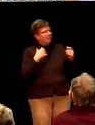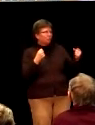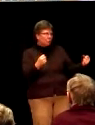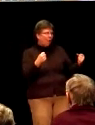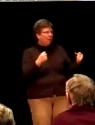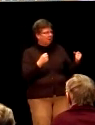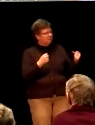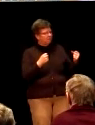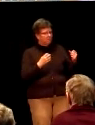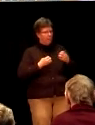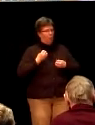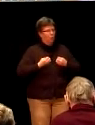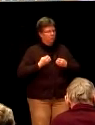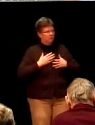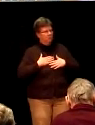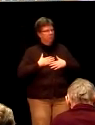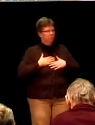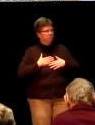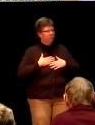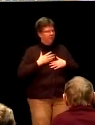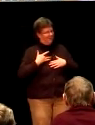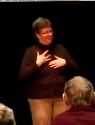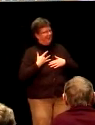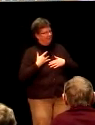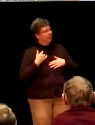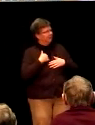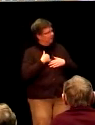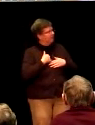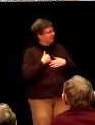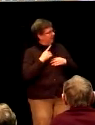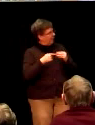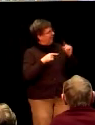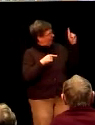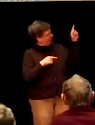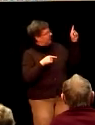strong emotional reaction to this image. We keep taking them.